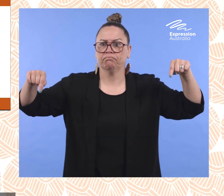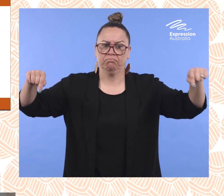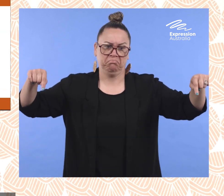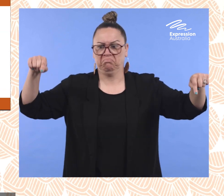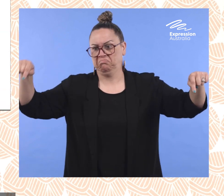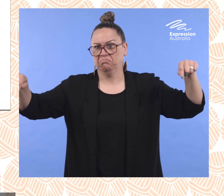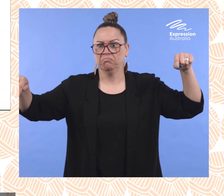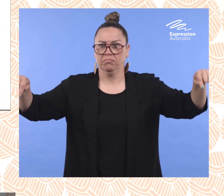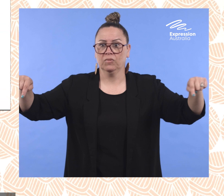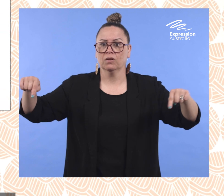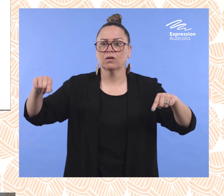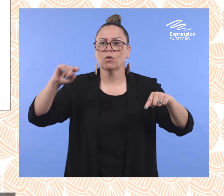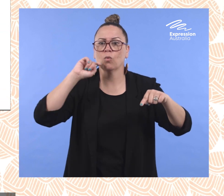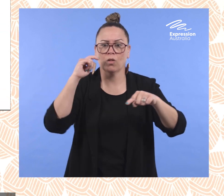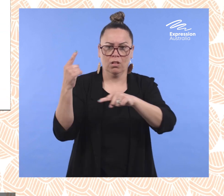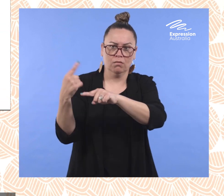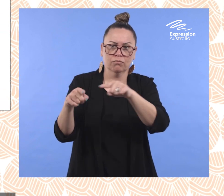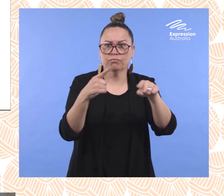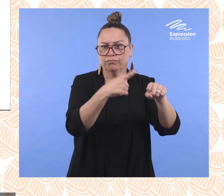And